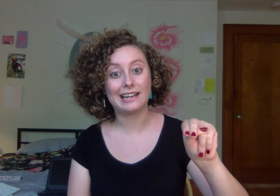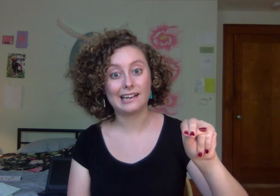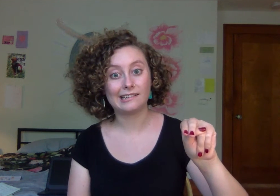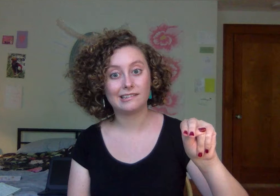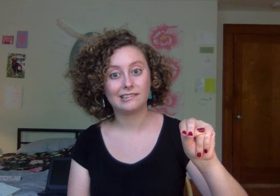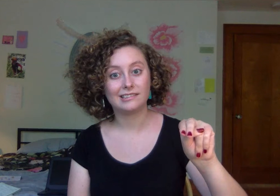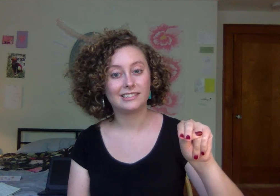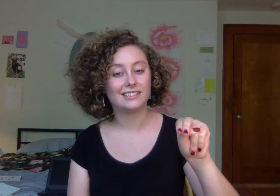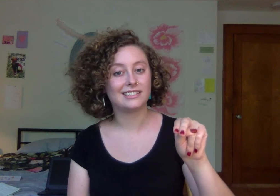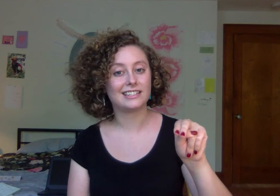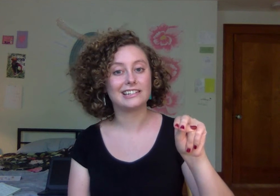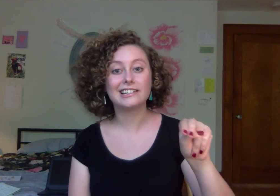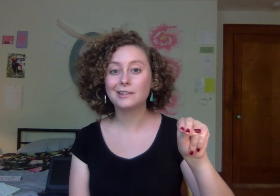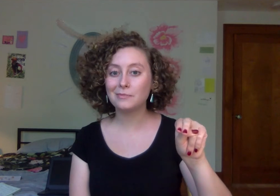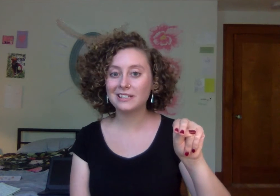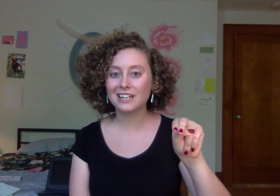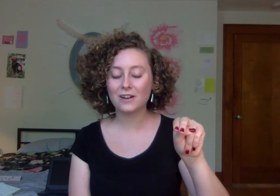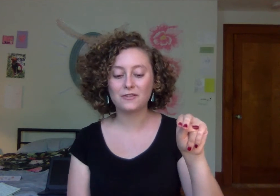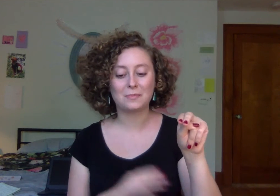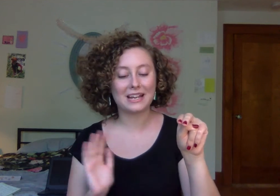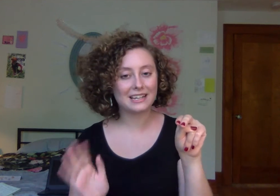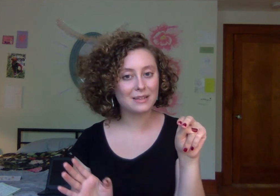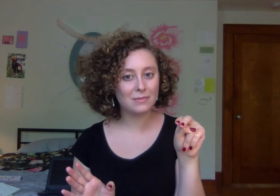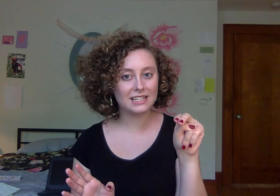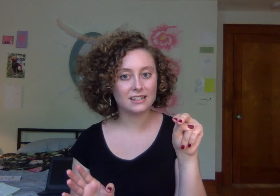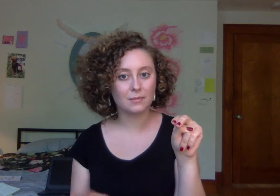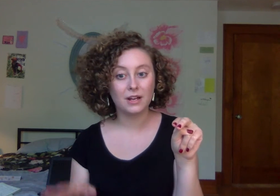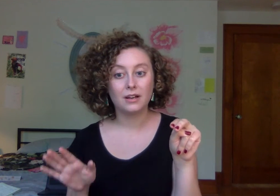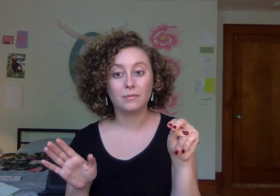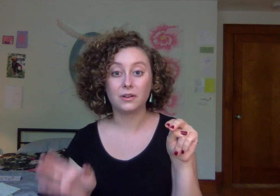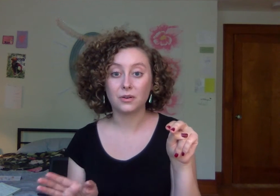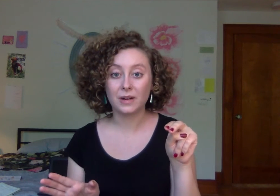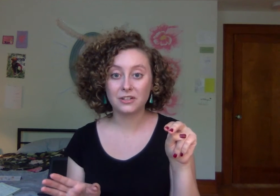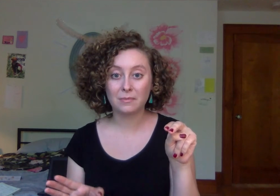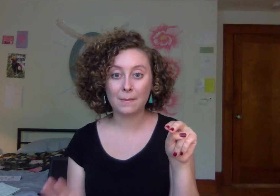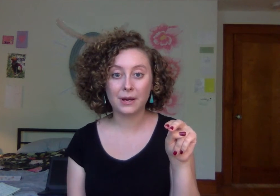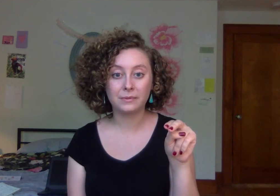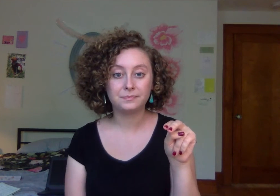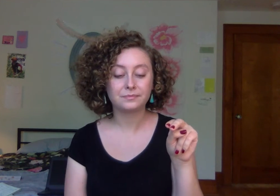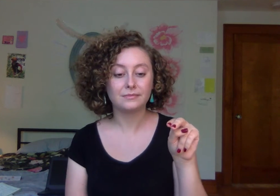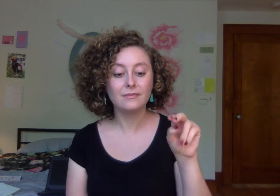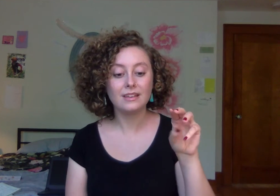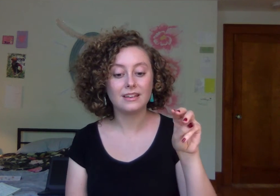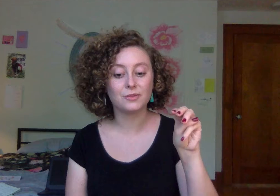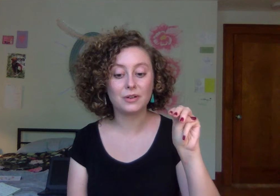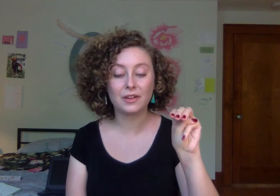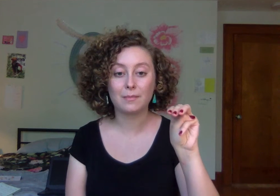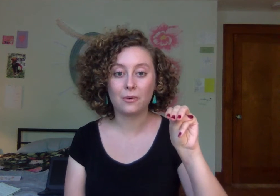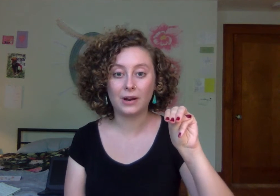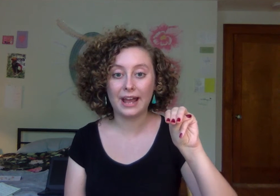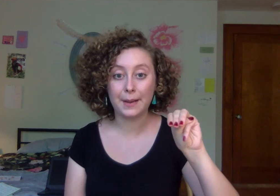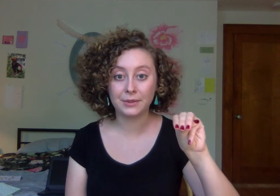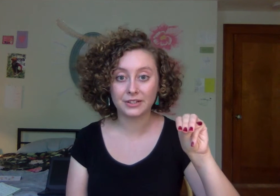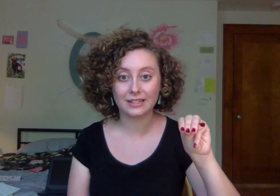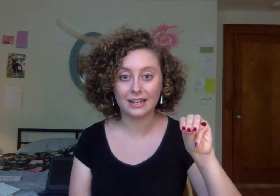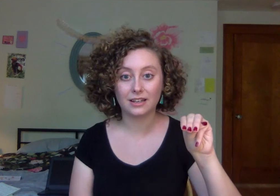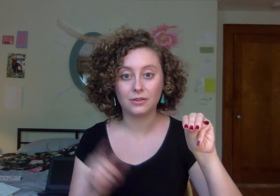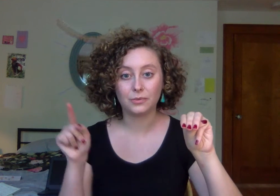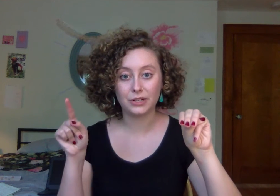N. It's a little bit tough, you might get them mixed up, but a good way to remember is when you think about what M looks like when you